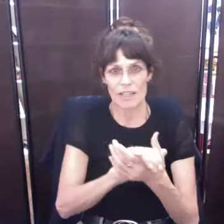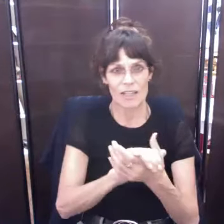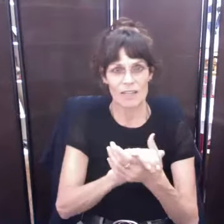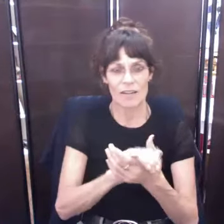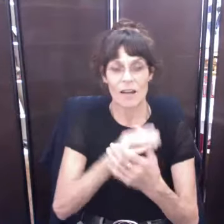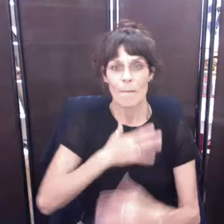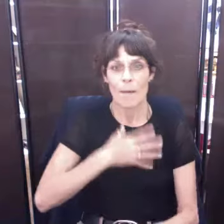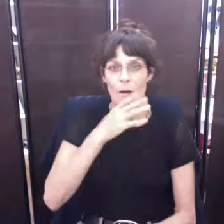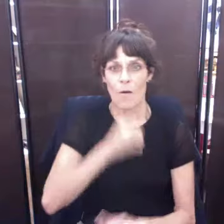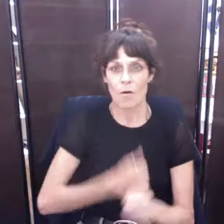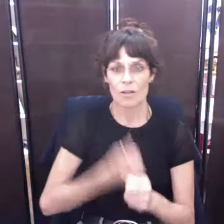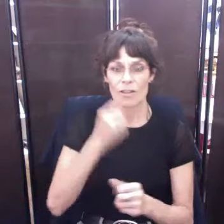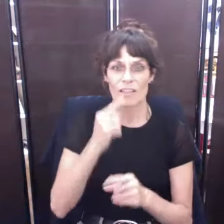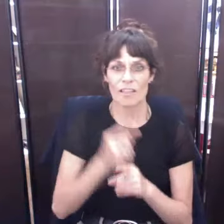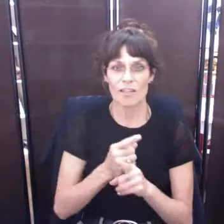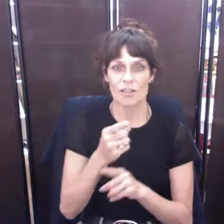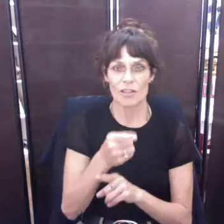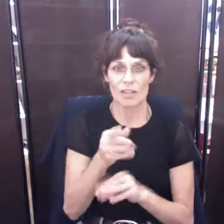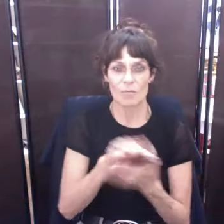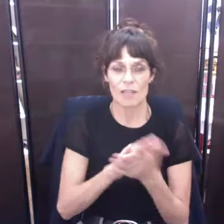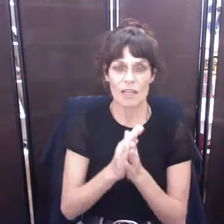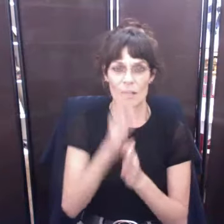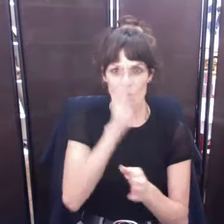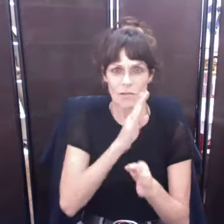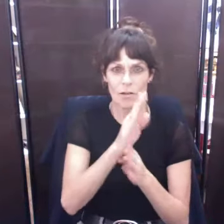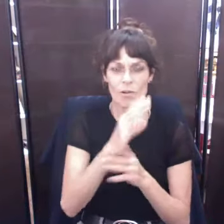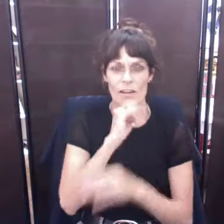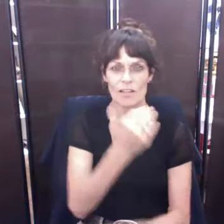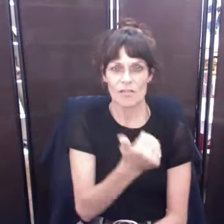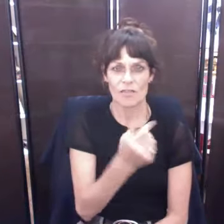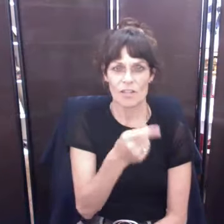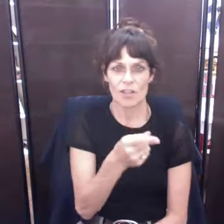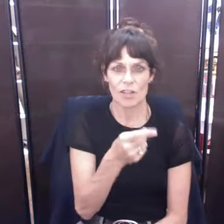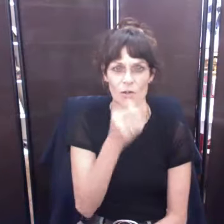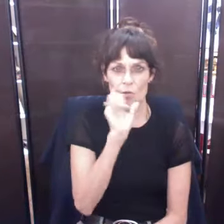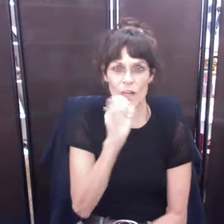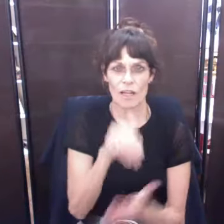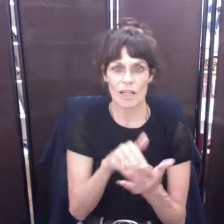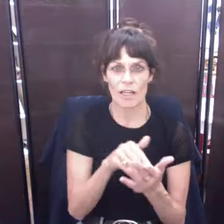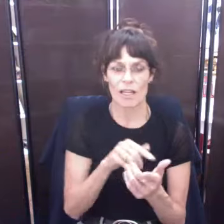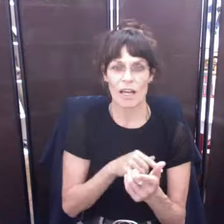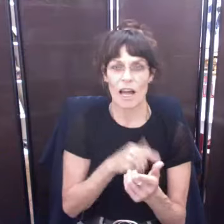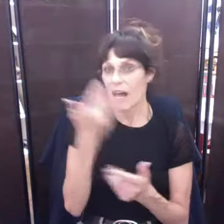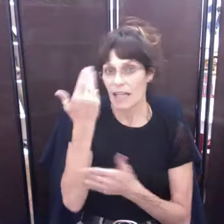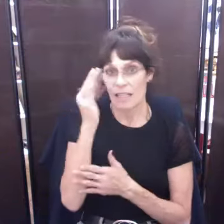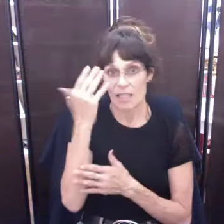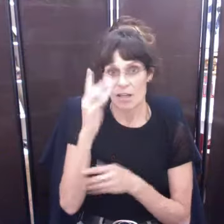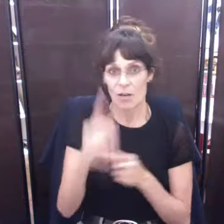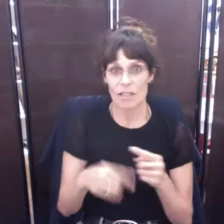got sober when she was 15. However, she did relapse. They did not tell me that until I was in my 20s. Years of sobriety, because